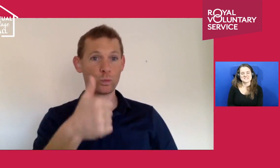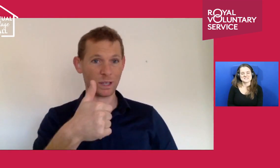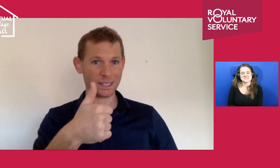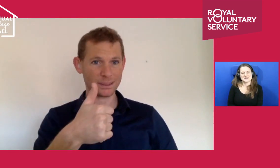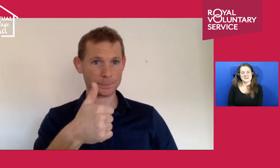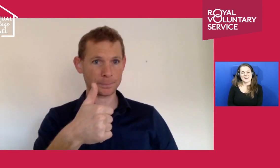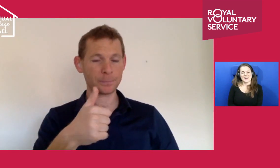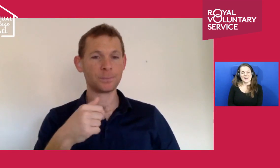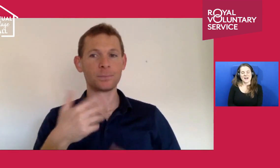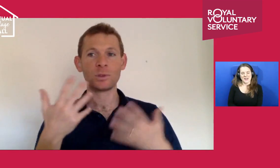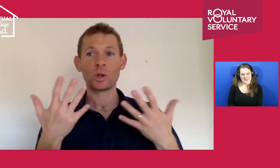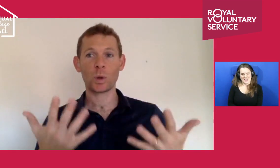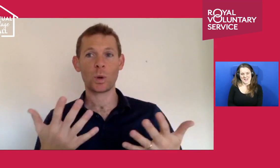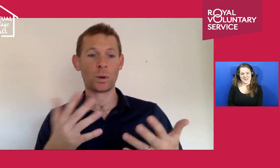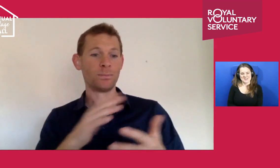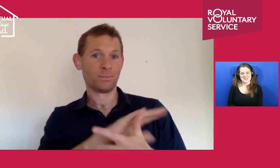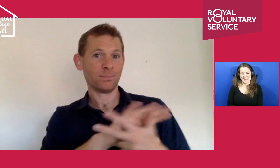Right.